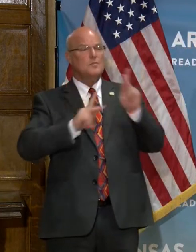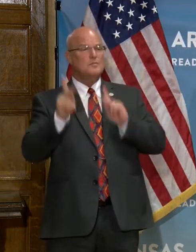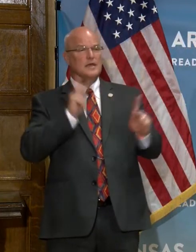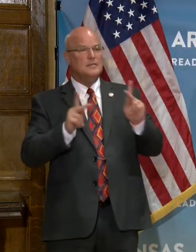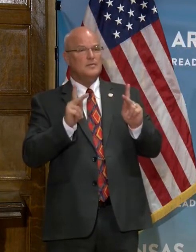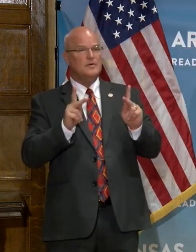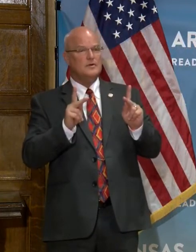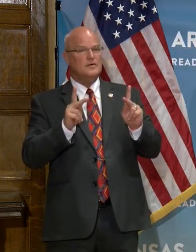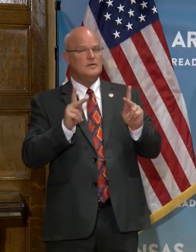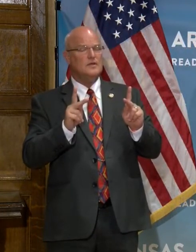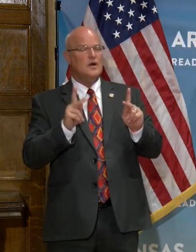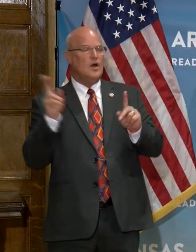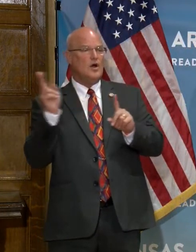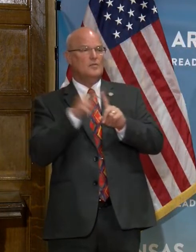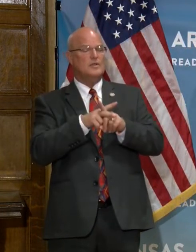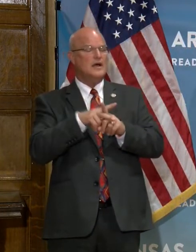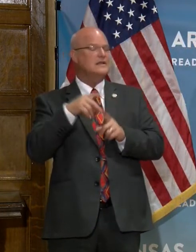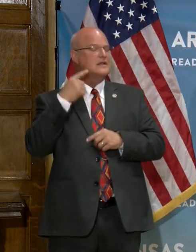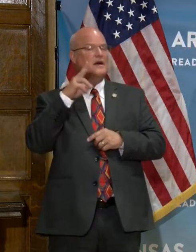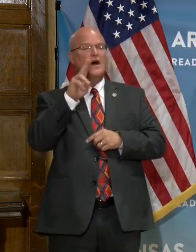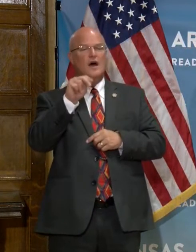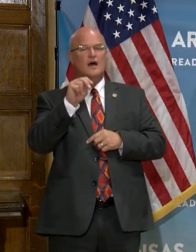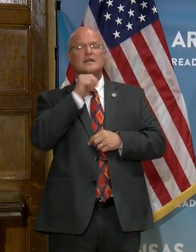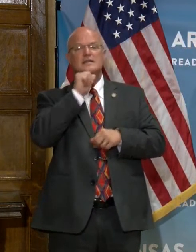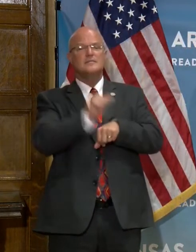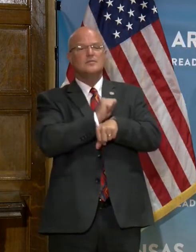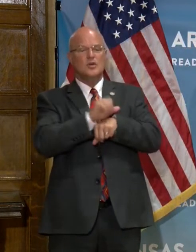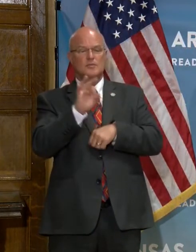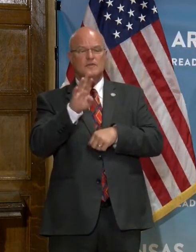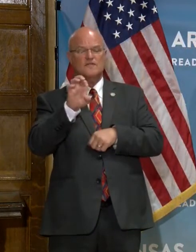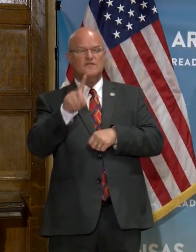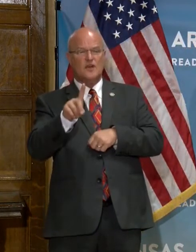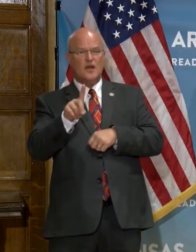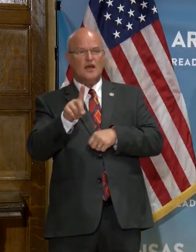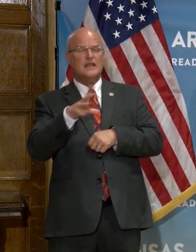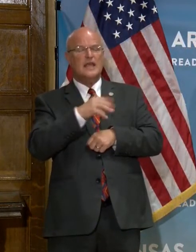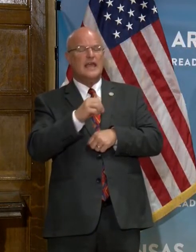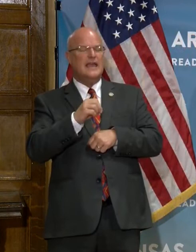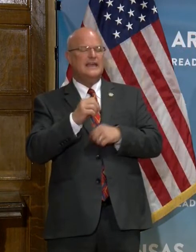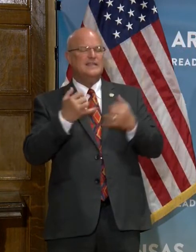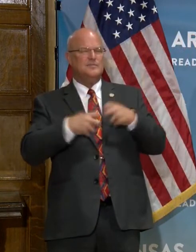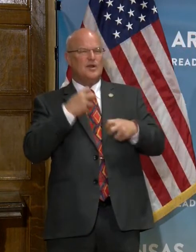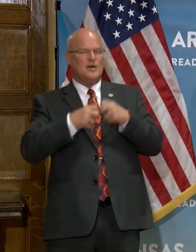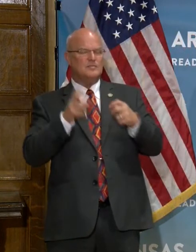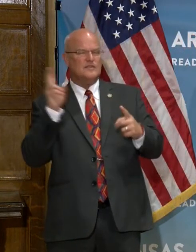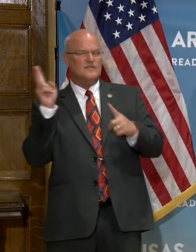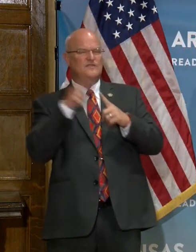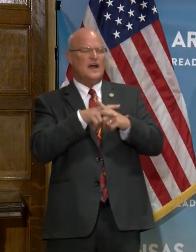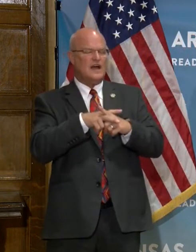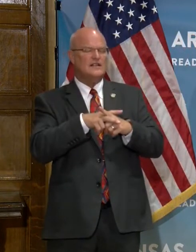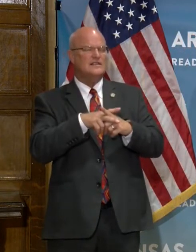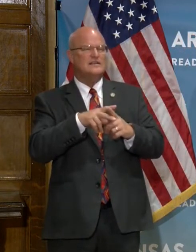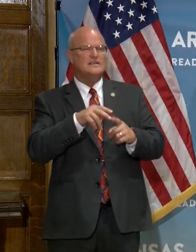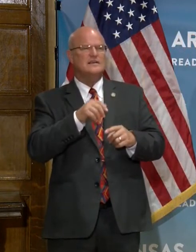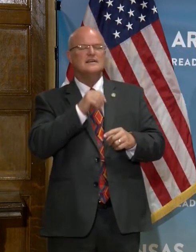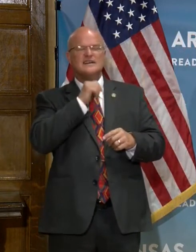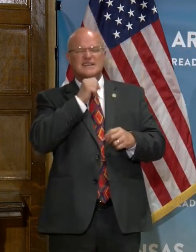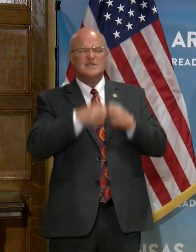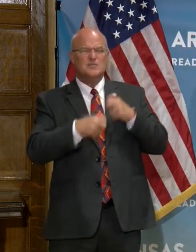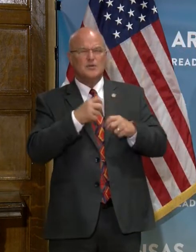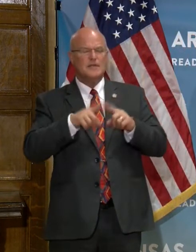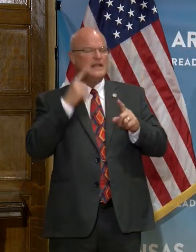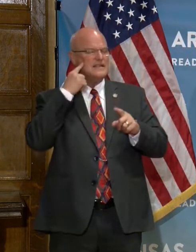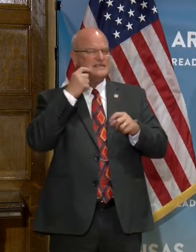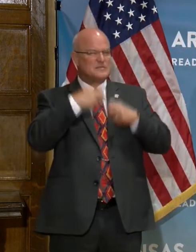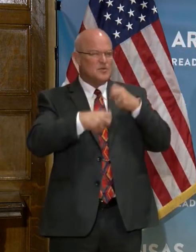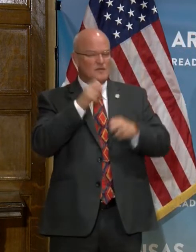falling victim to unemployment fraud as people are using their identity to file for unemployment. How big of an issue is this for Arkansas,